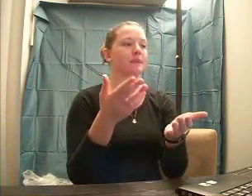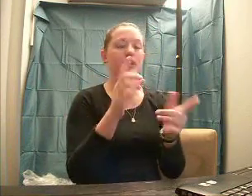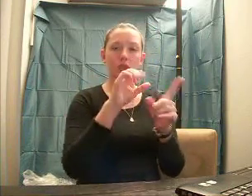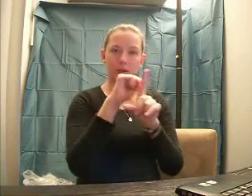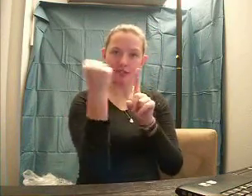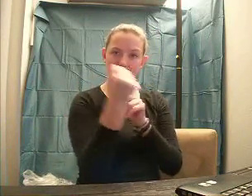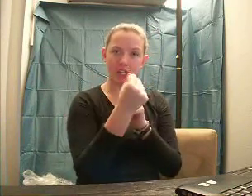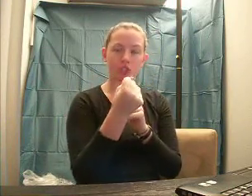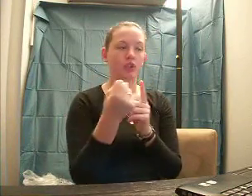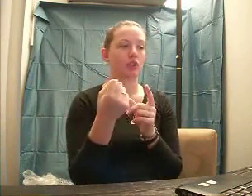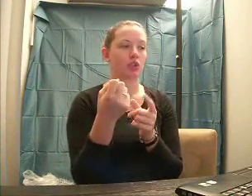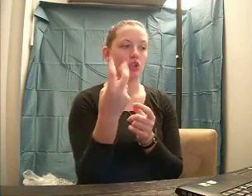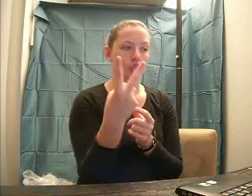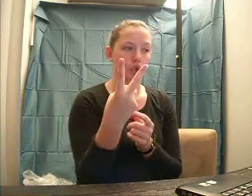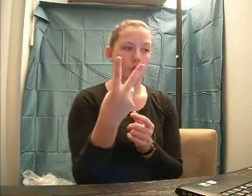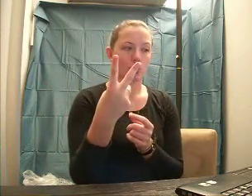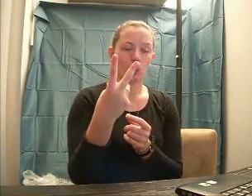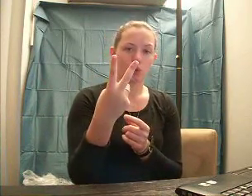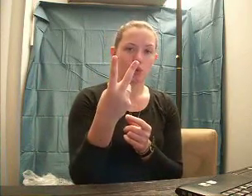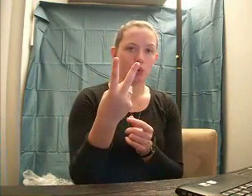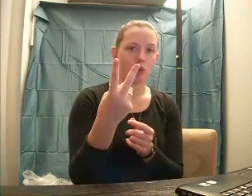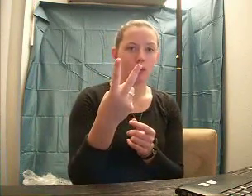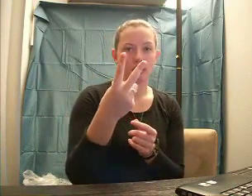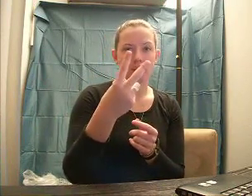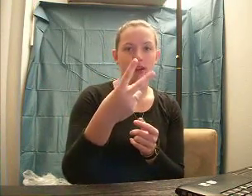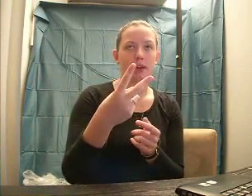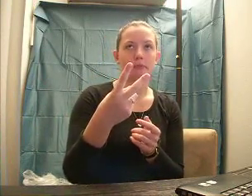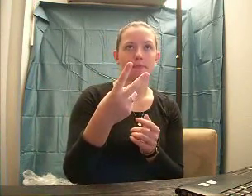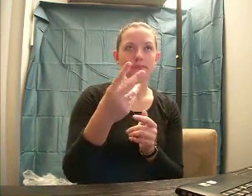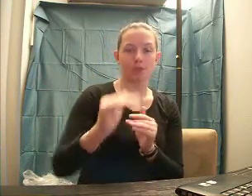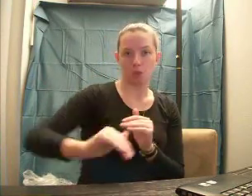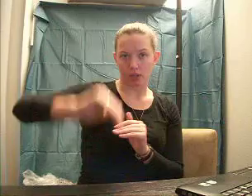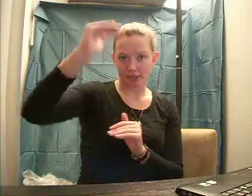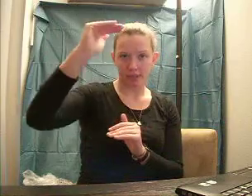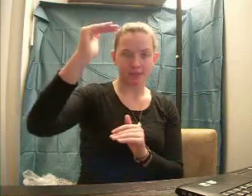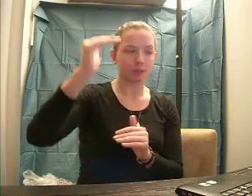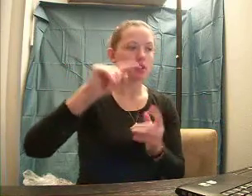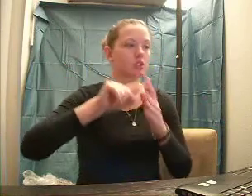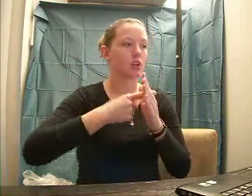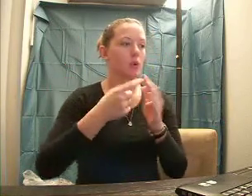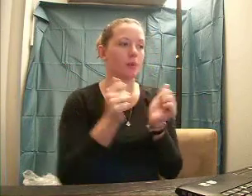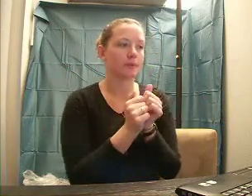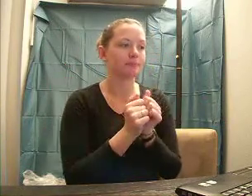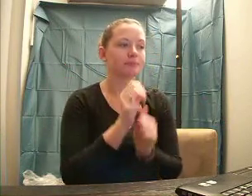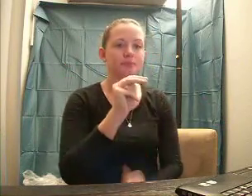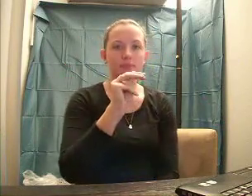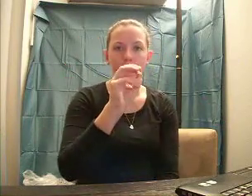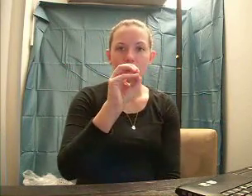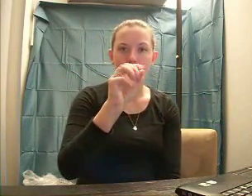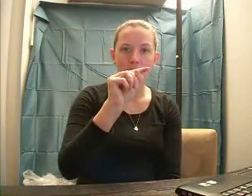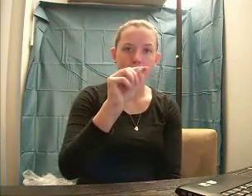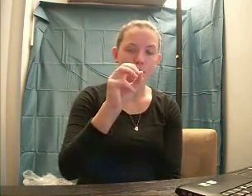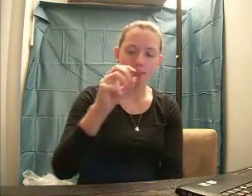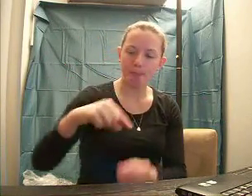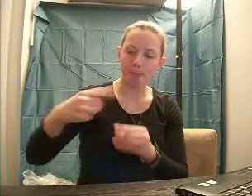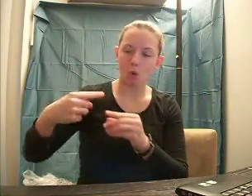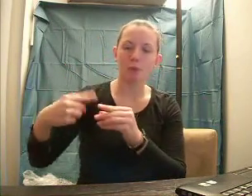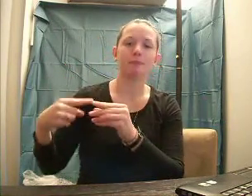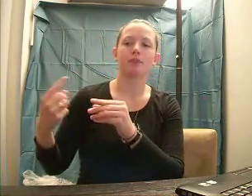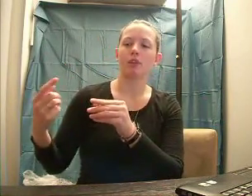one and player two sitting opposite each other. And the game is very simple. We start off with a motor, with a little lever and a little force transducer. And we use this motor